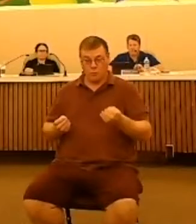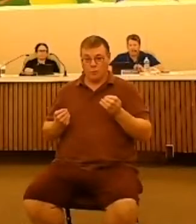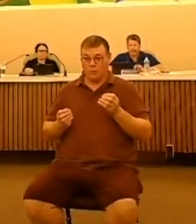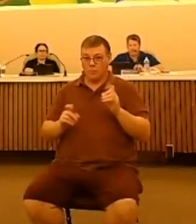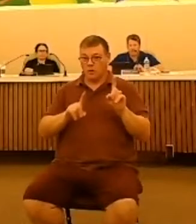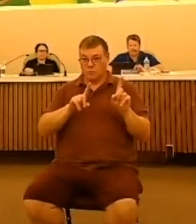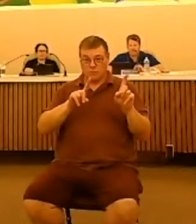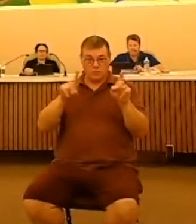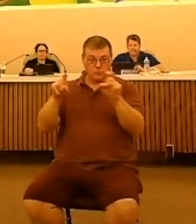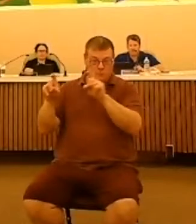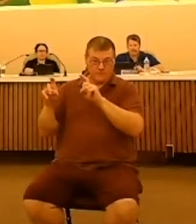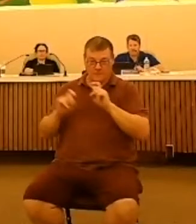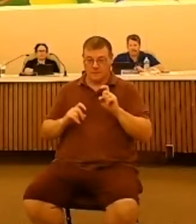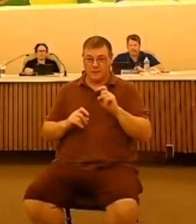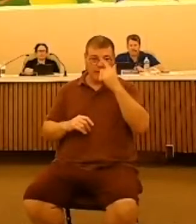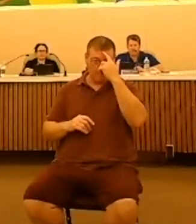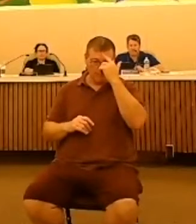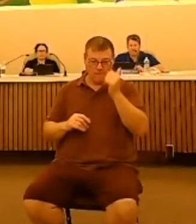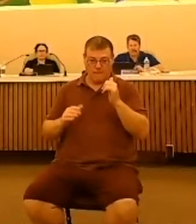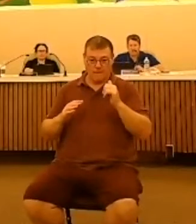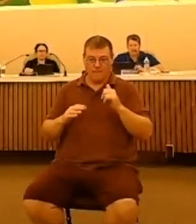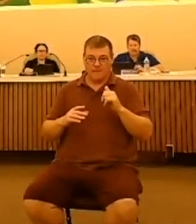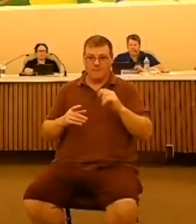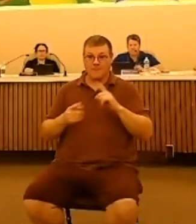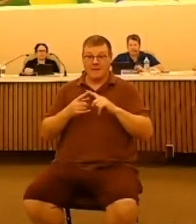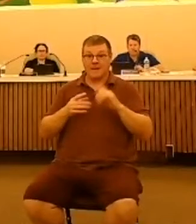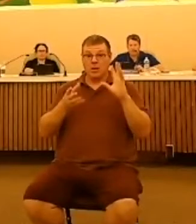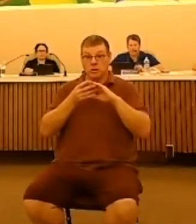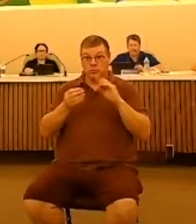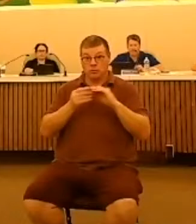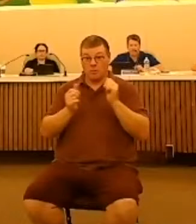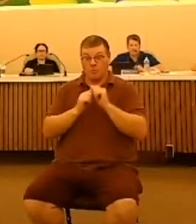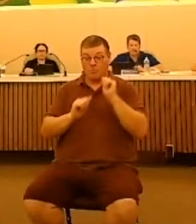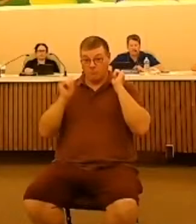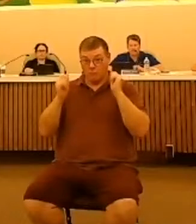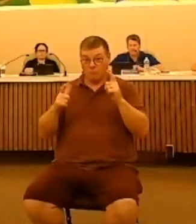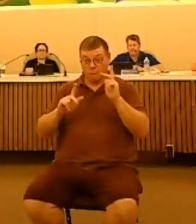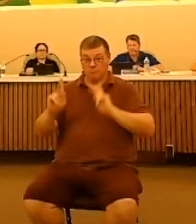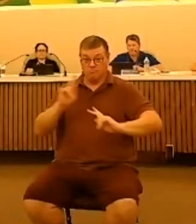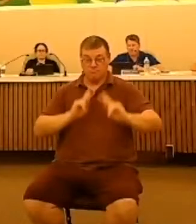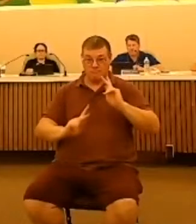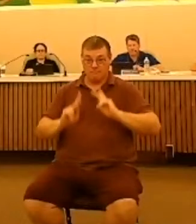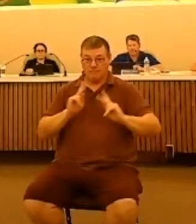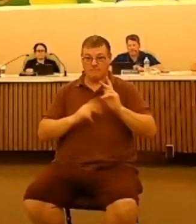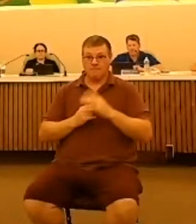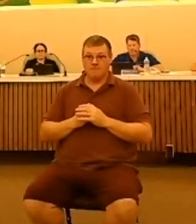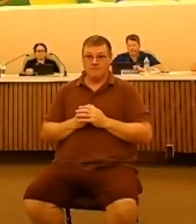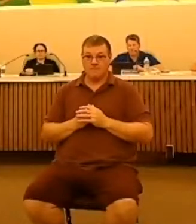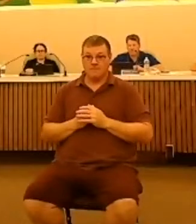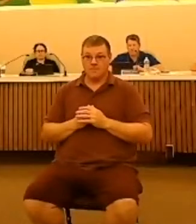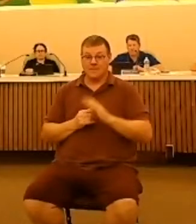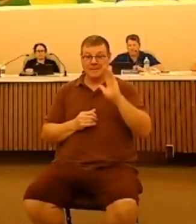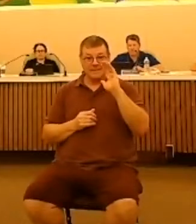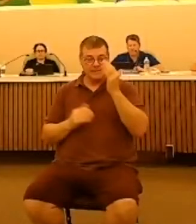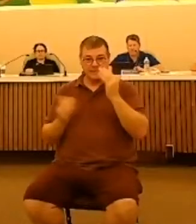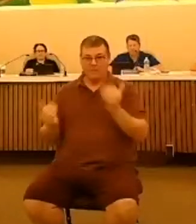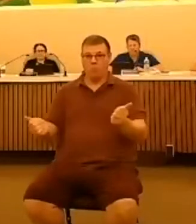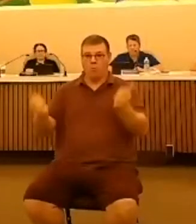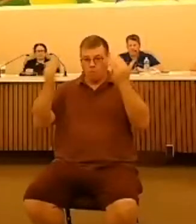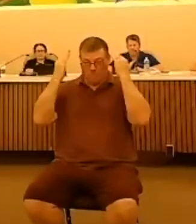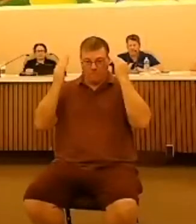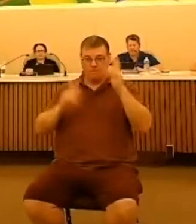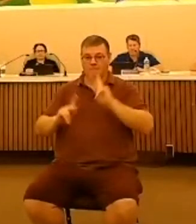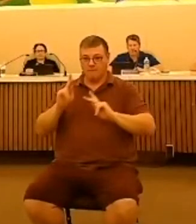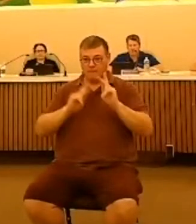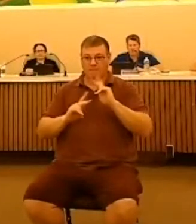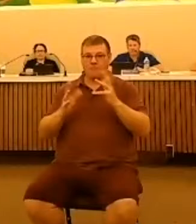survey is basically just in talking to all the people at the stuff, it seems overwhelming that people